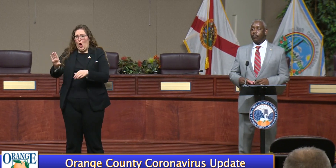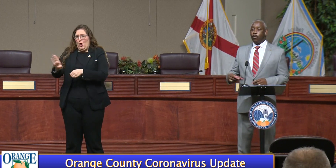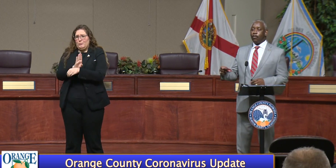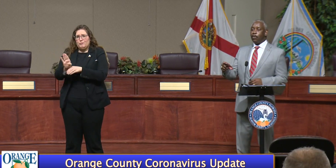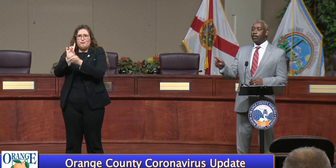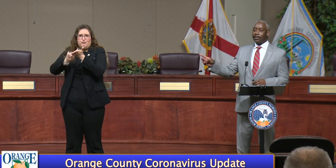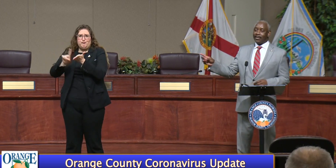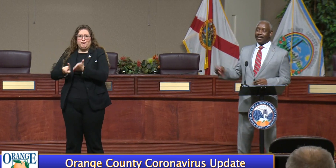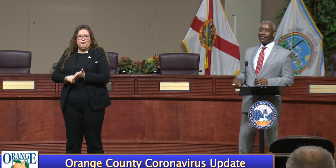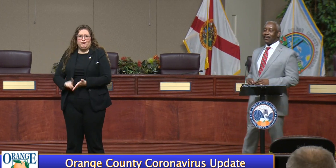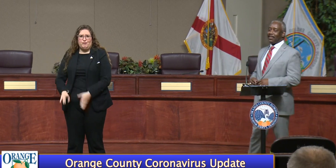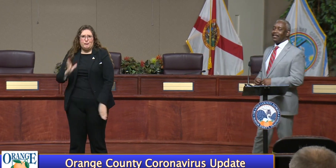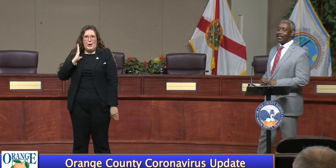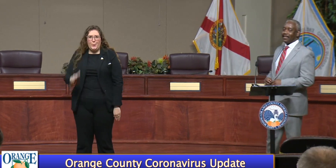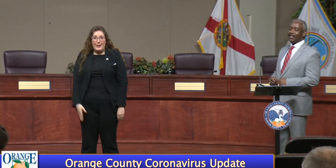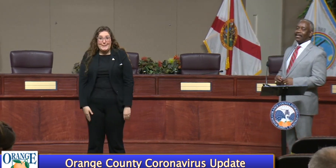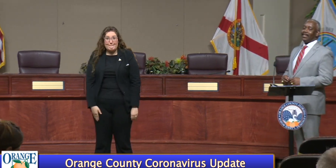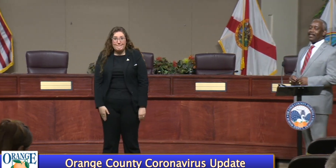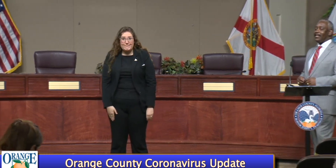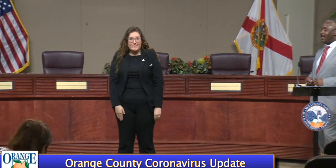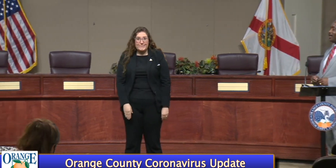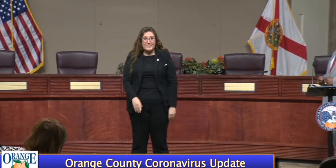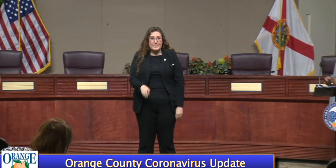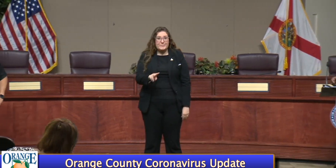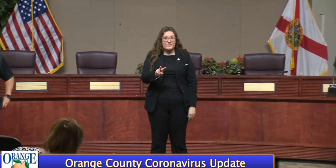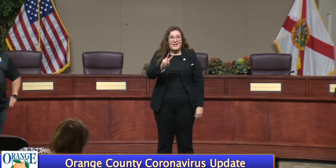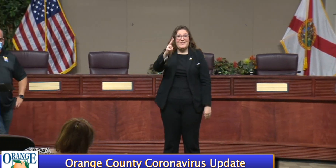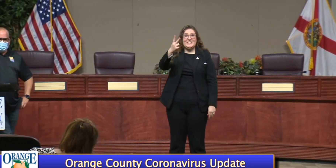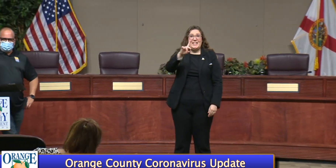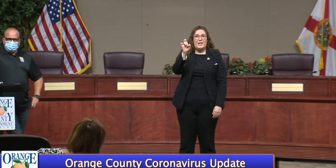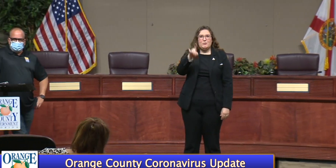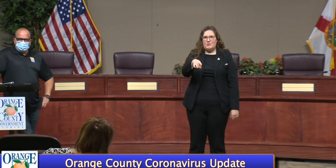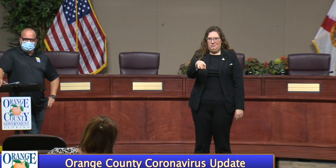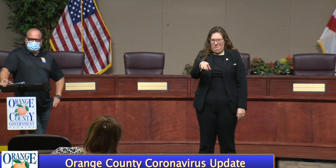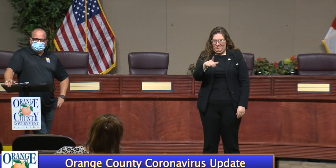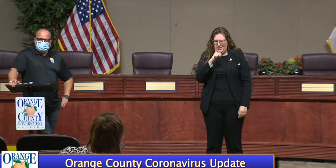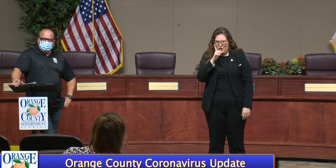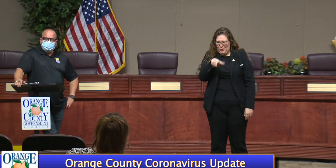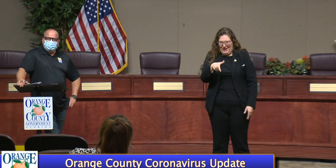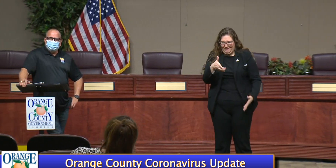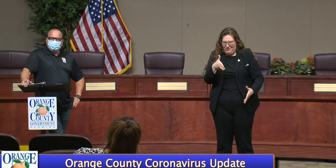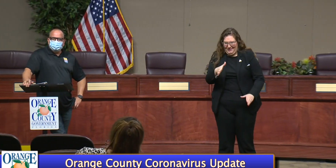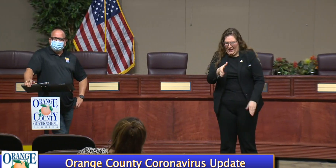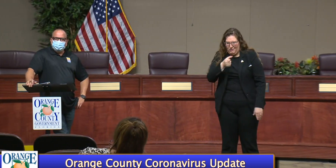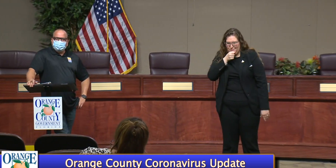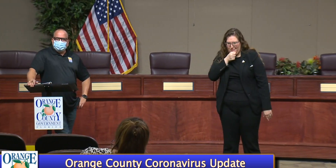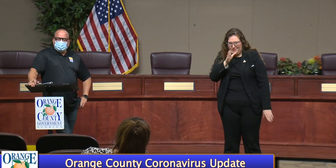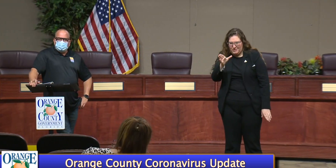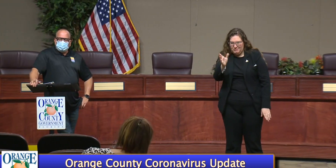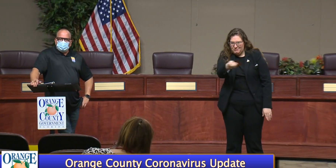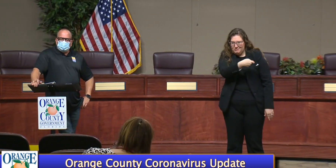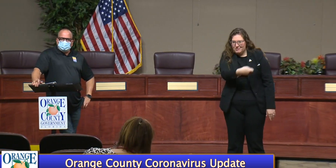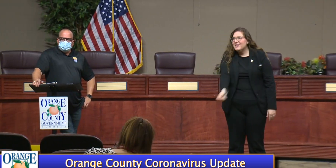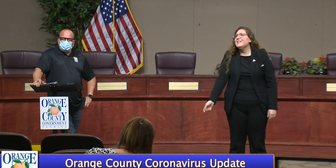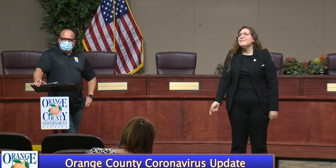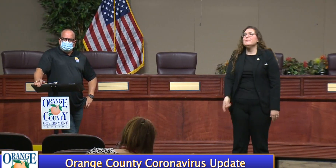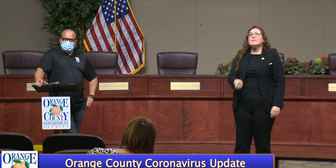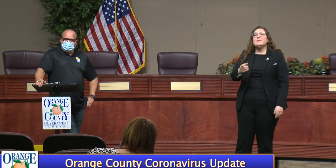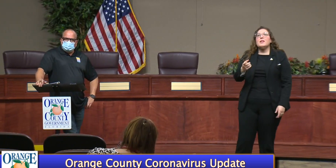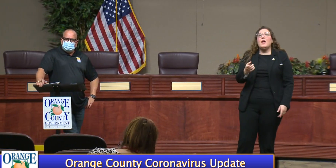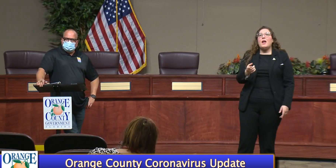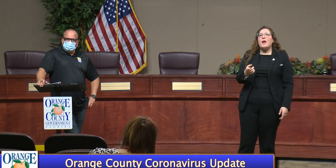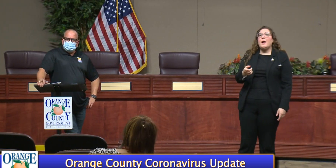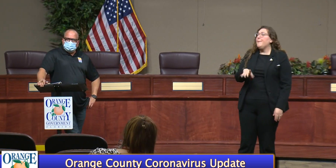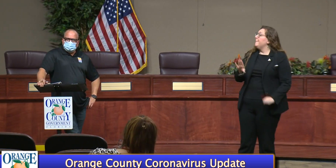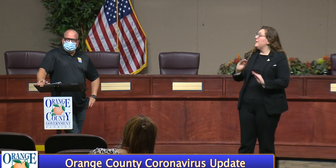And one more she had for Dr. Oh, Pino. you can take it away from her, don't. And so just wanted to clarify with you